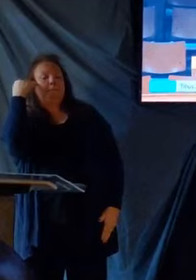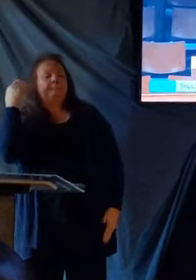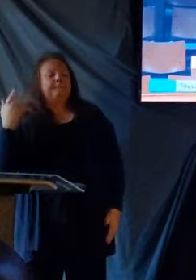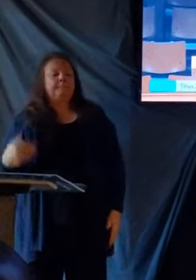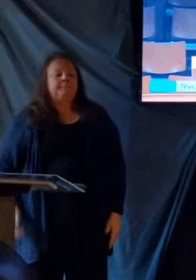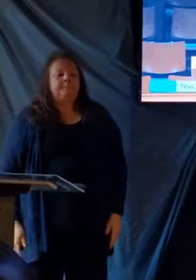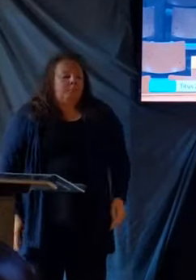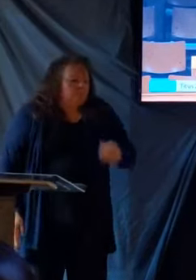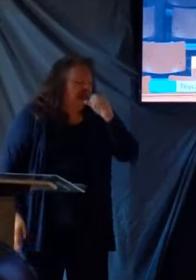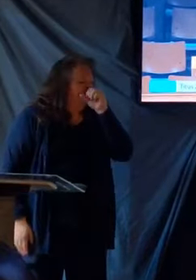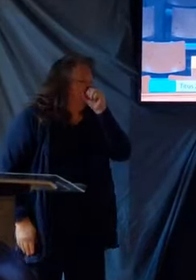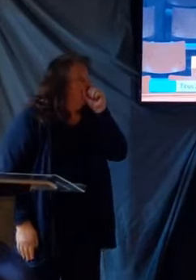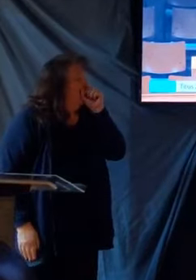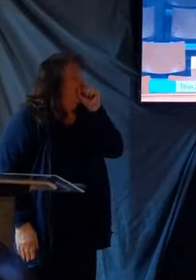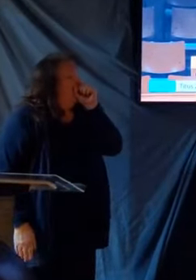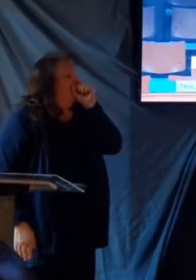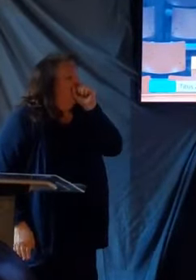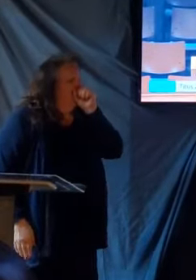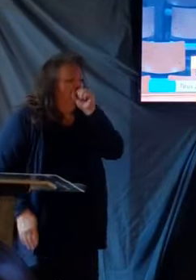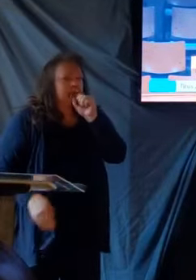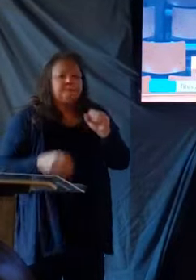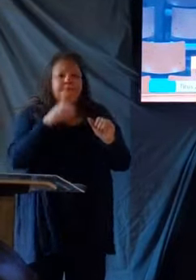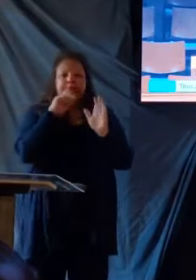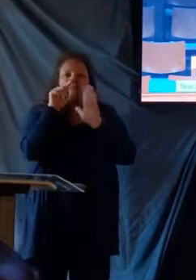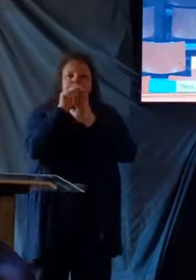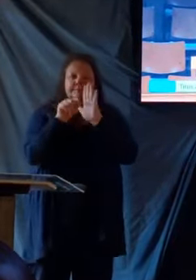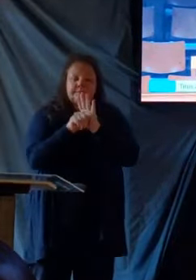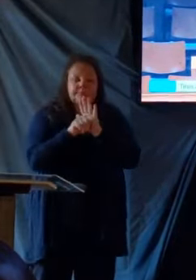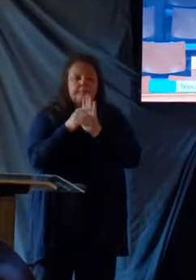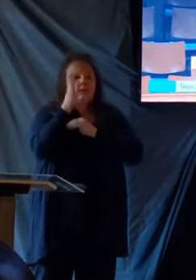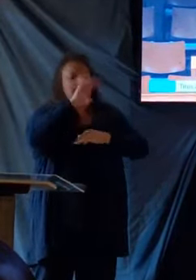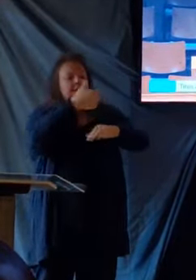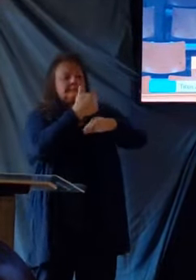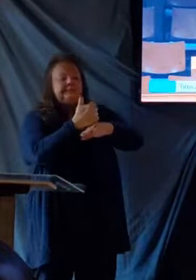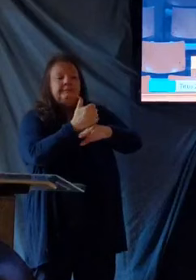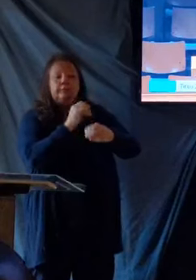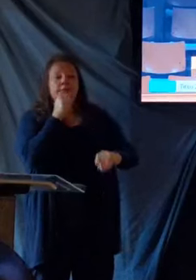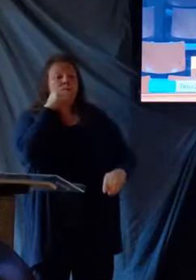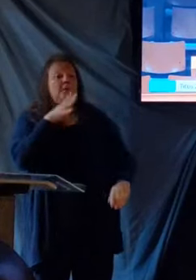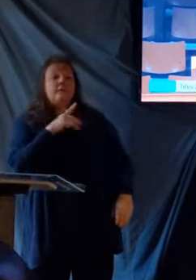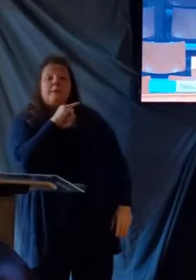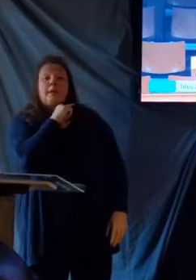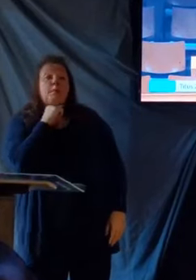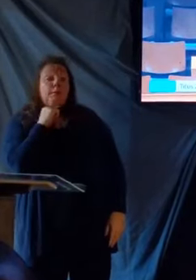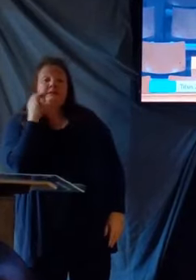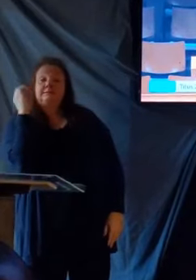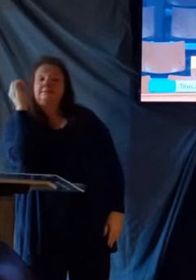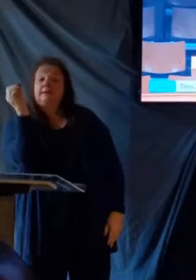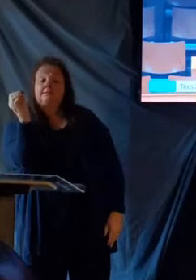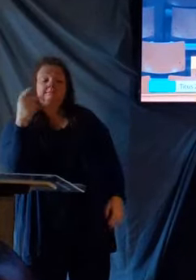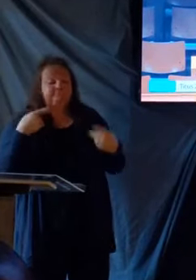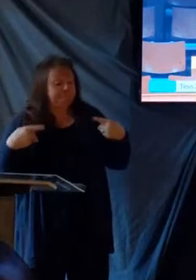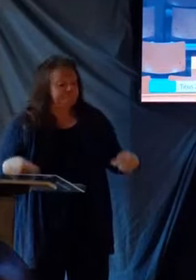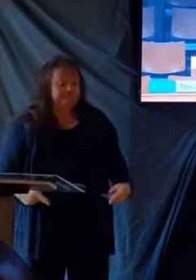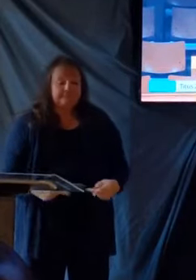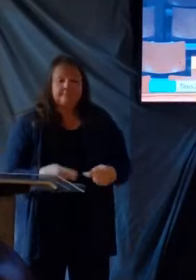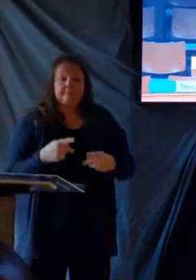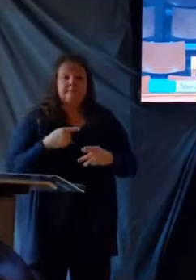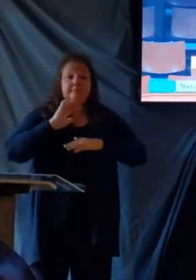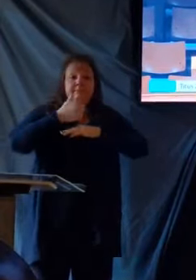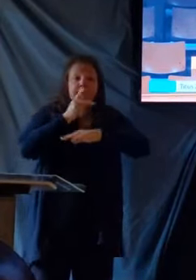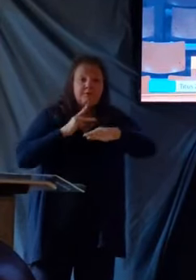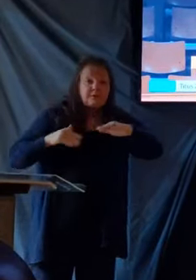That's become clear in the Old Testament. God established Israel. There were no female priests. He establishes the